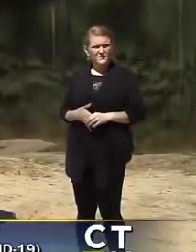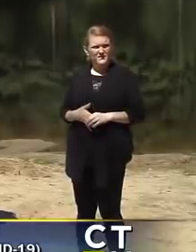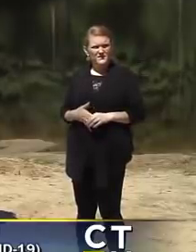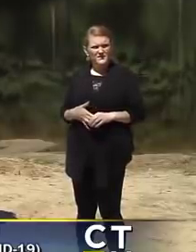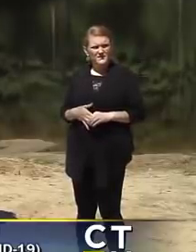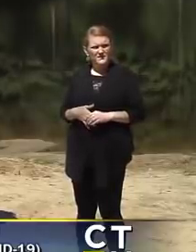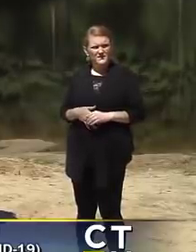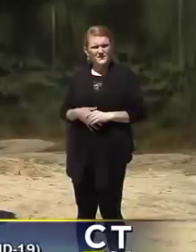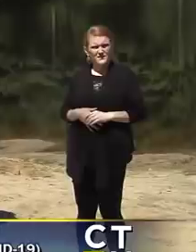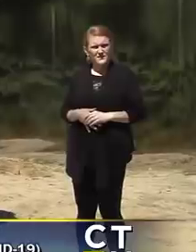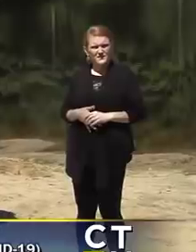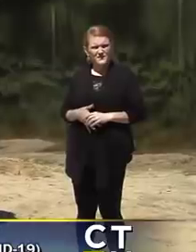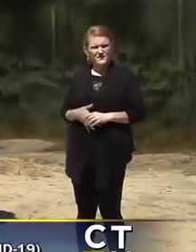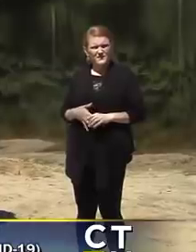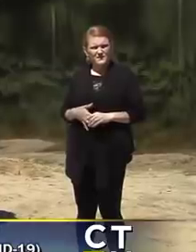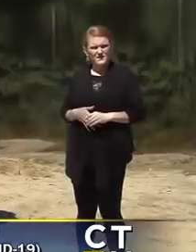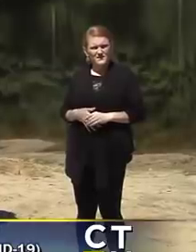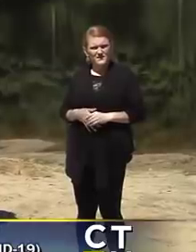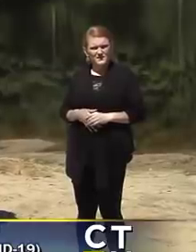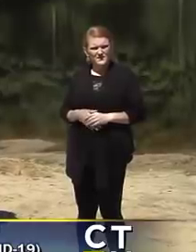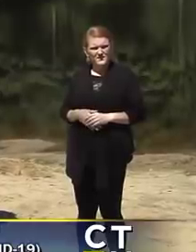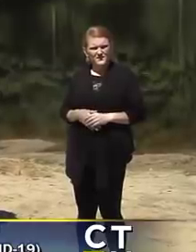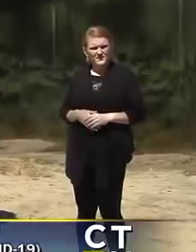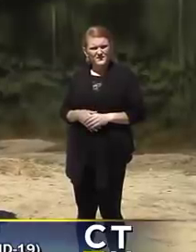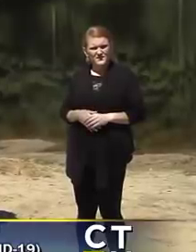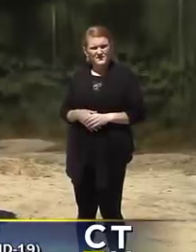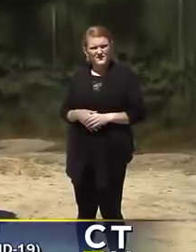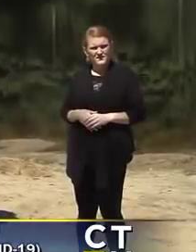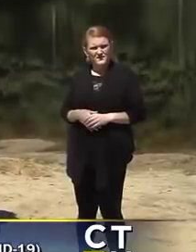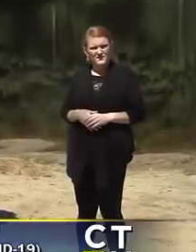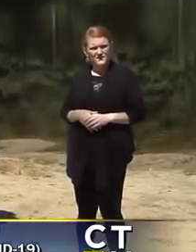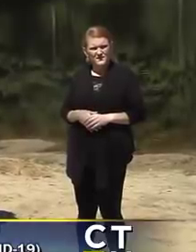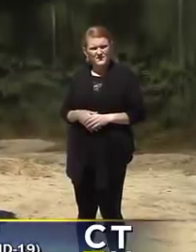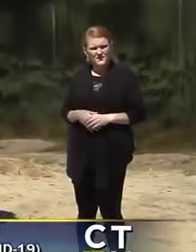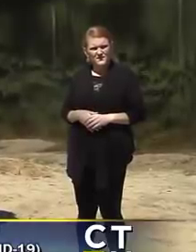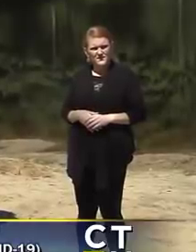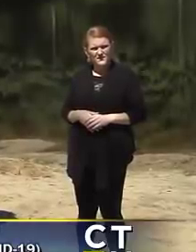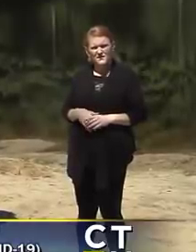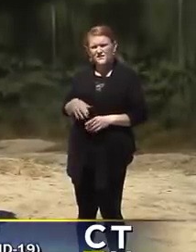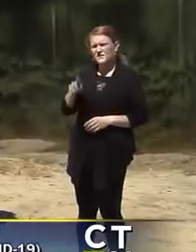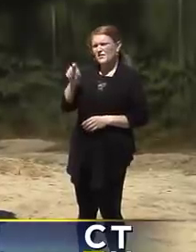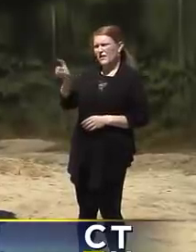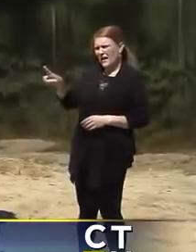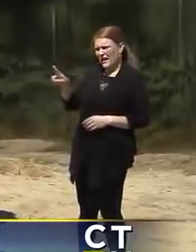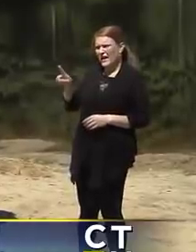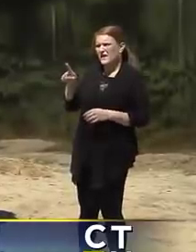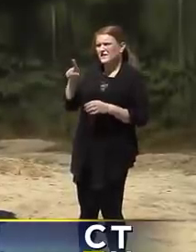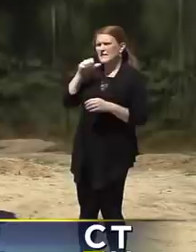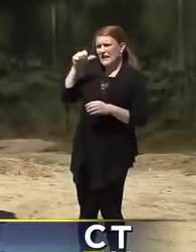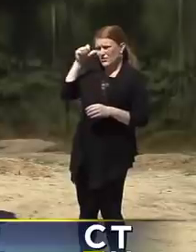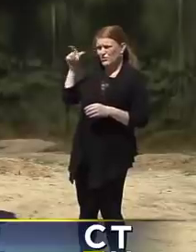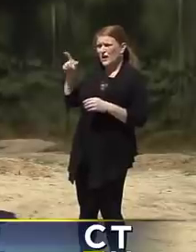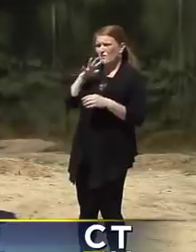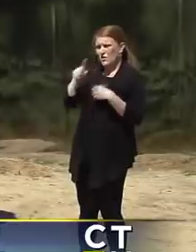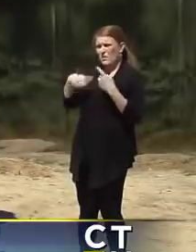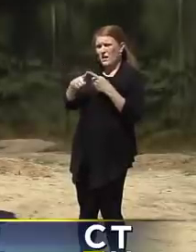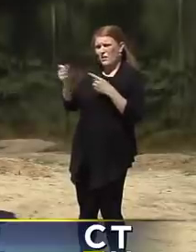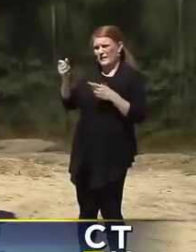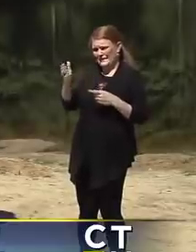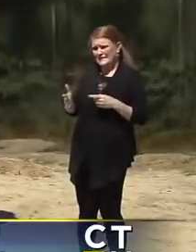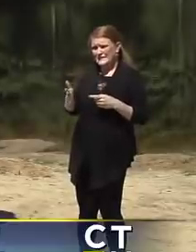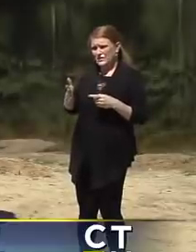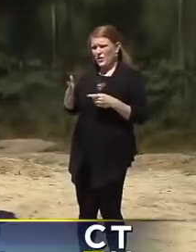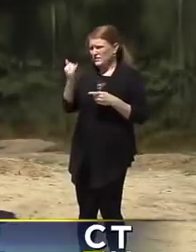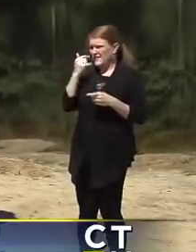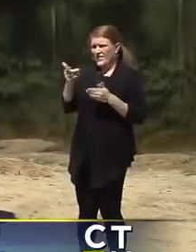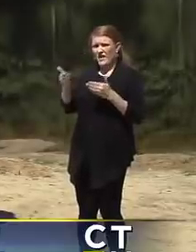that you might step up and kind of warn or caution people as they head into these casinos about the dangers of being older and out in